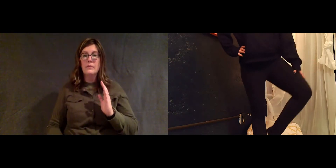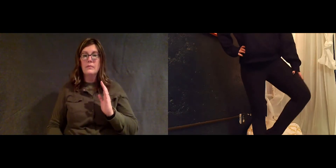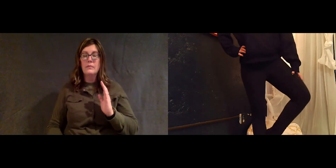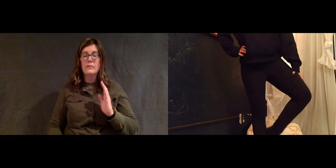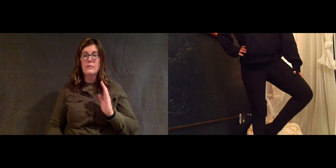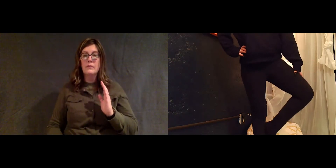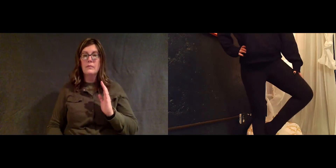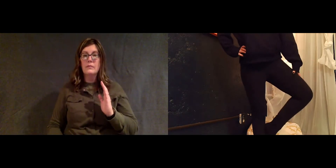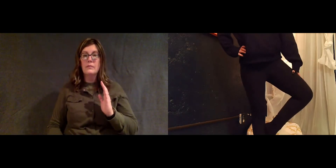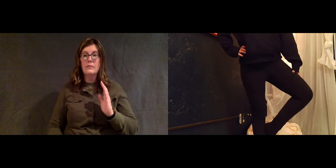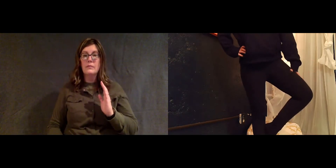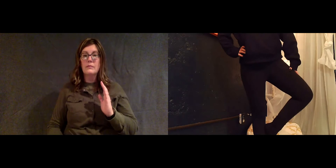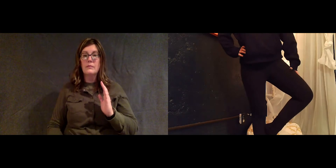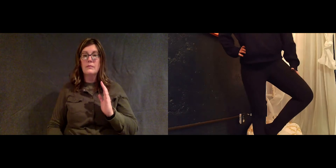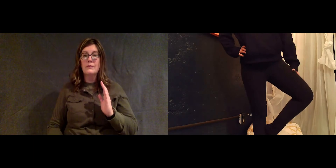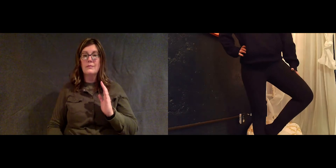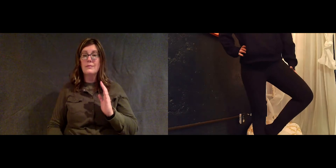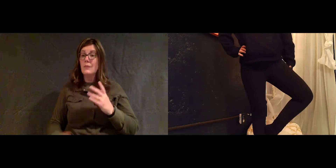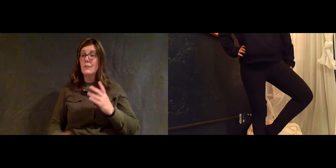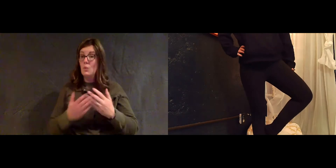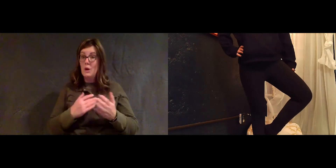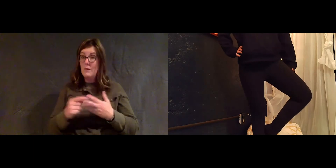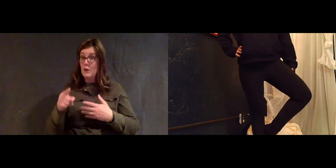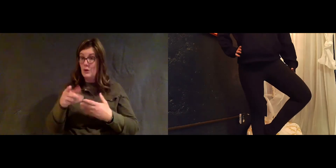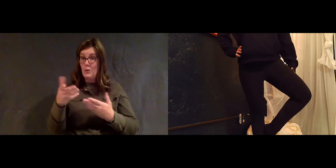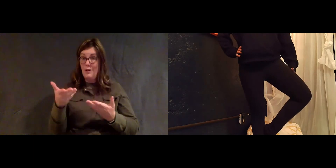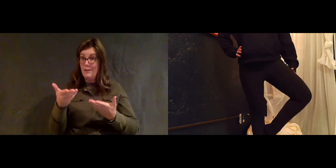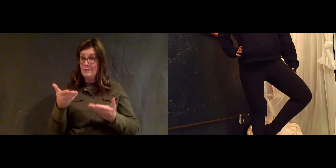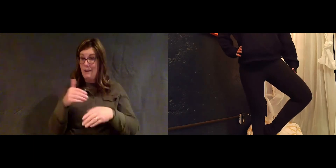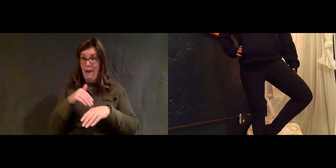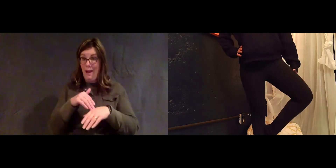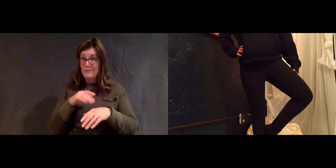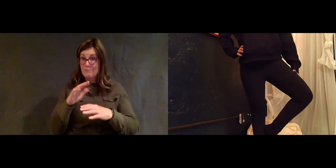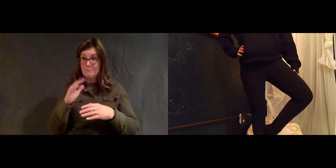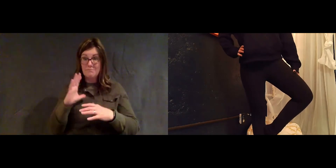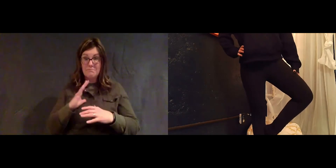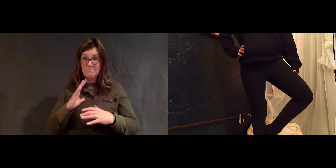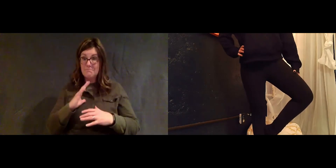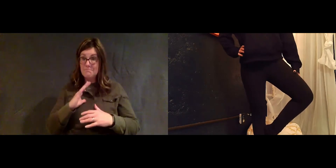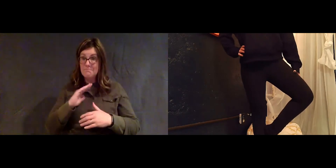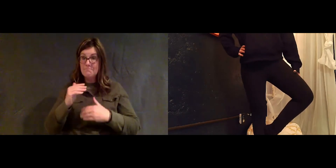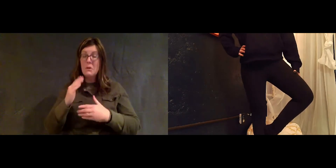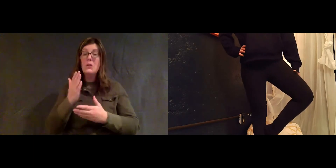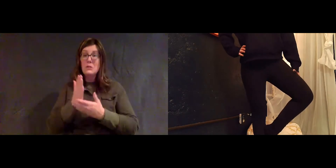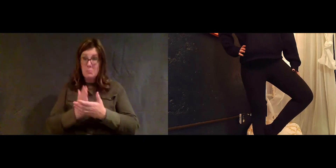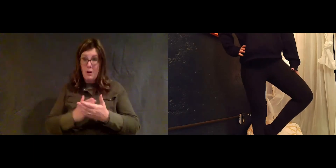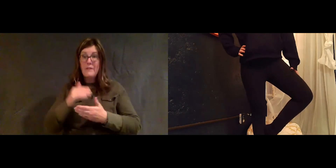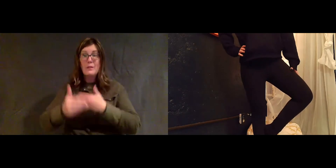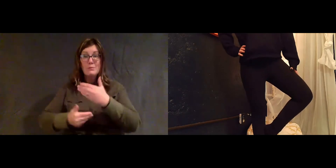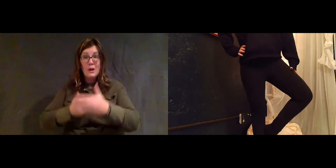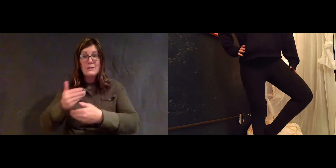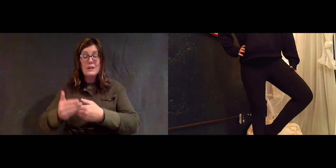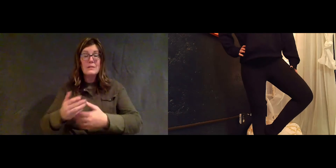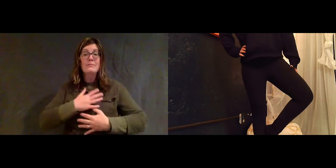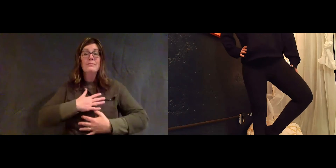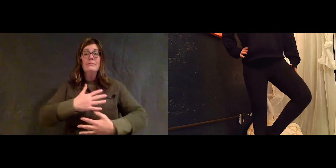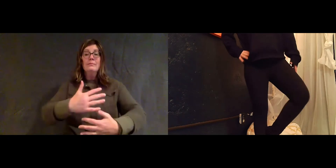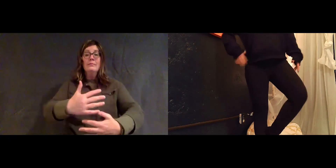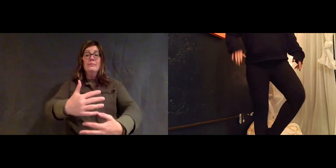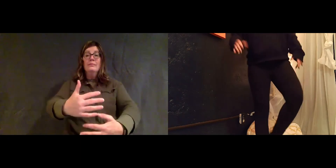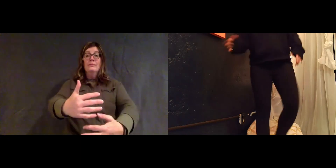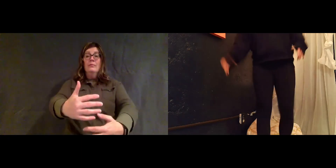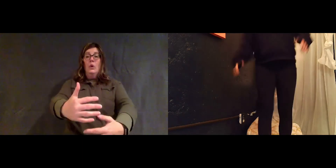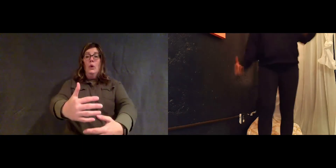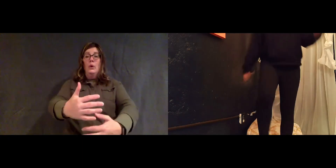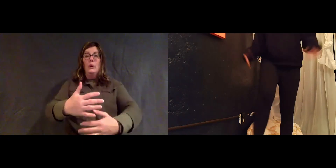Wherever you are, it's all part of the process. Go ahead and take another big full breath in. And exhale, let it